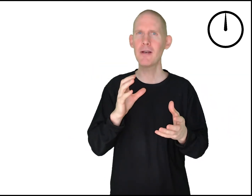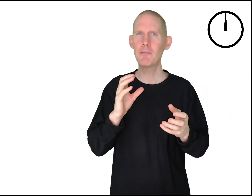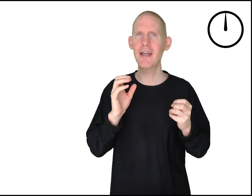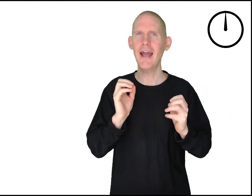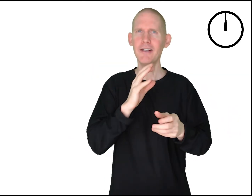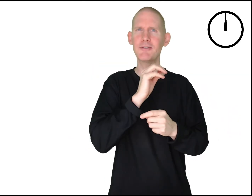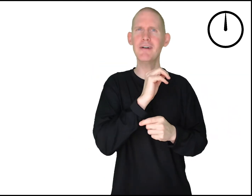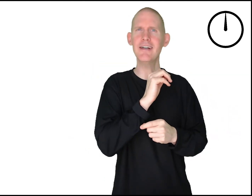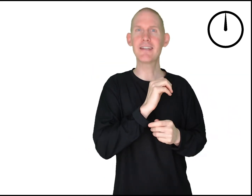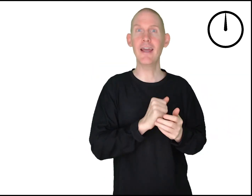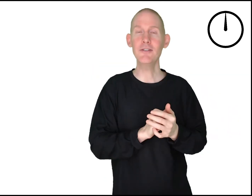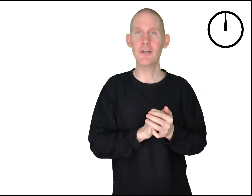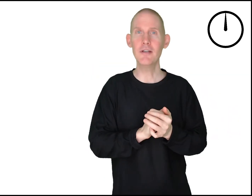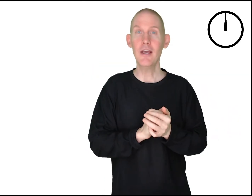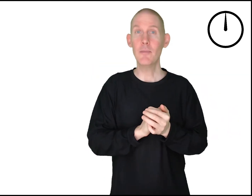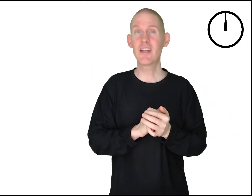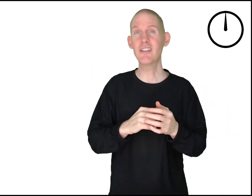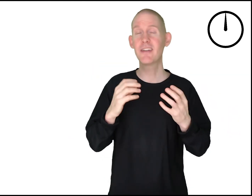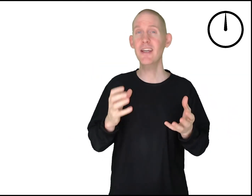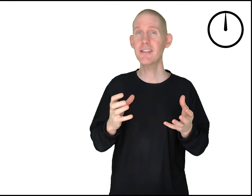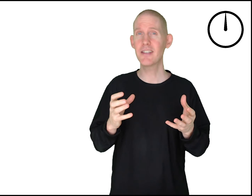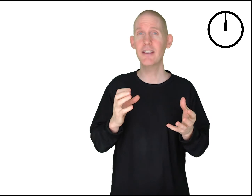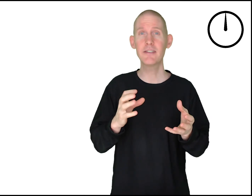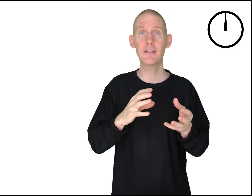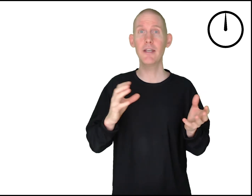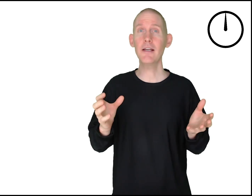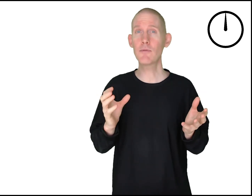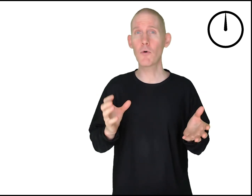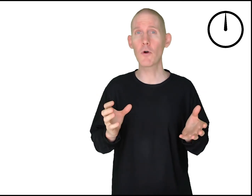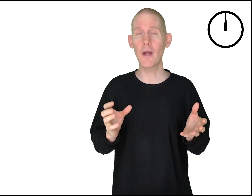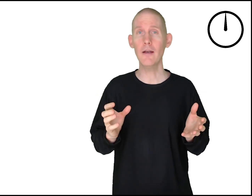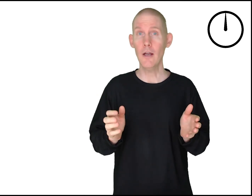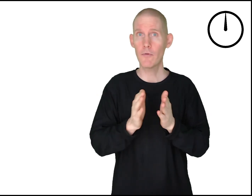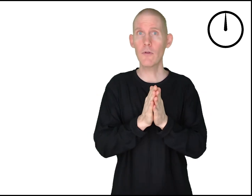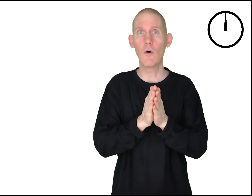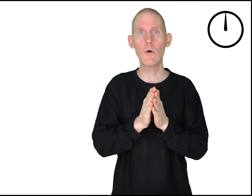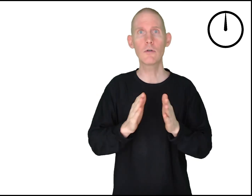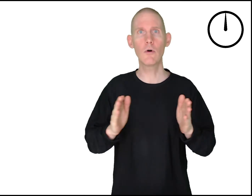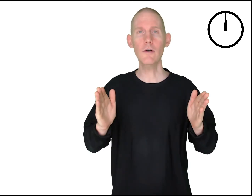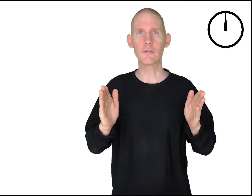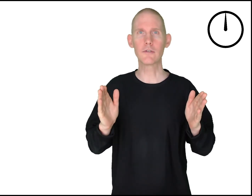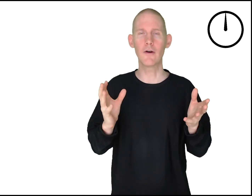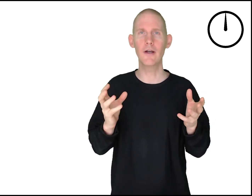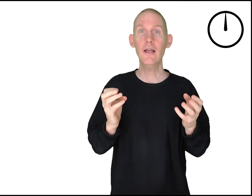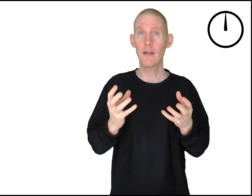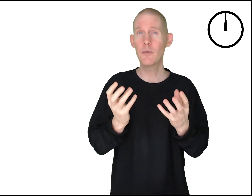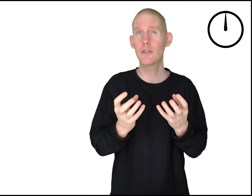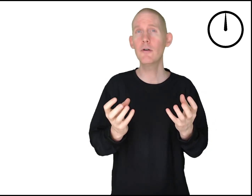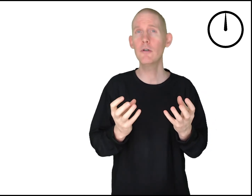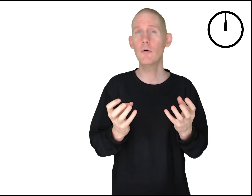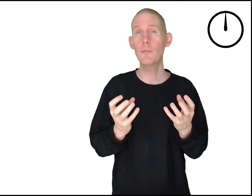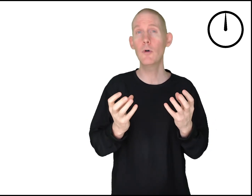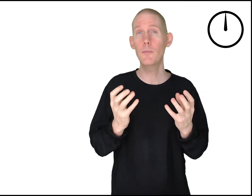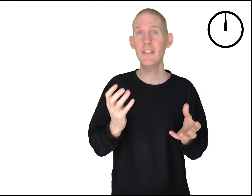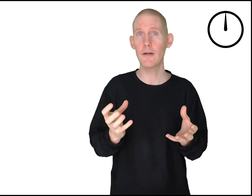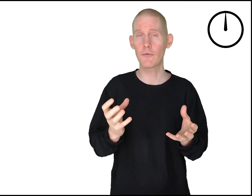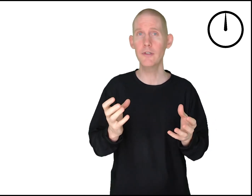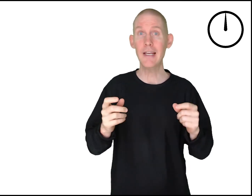pay extra attention because this is the test format for the whole course, all right? The material will be different. In